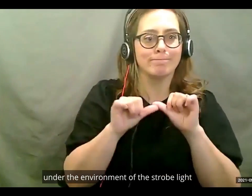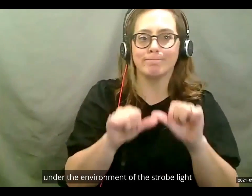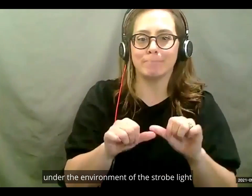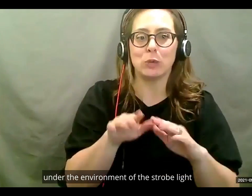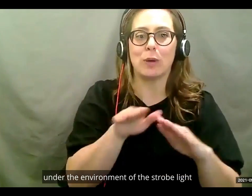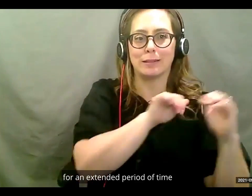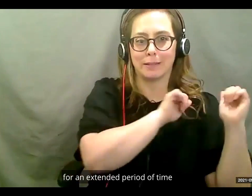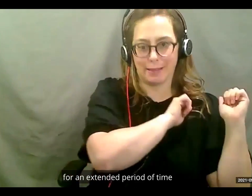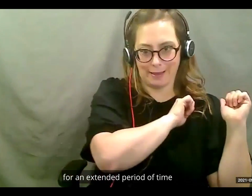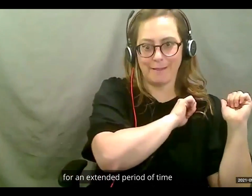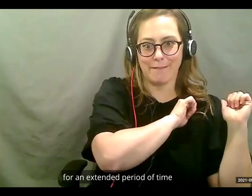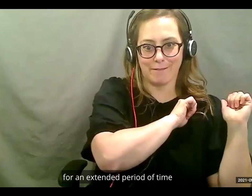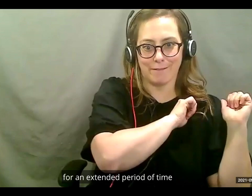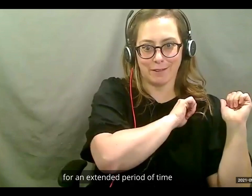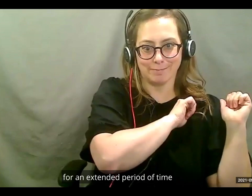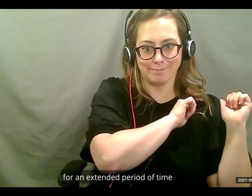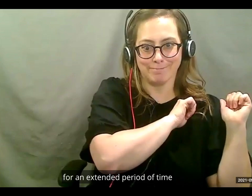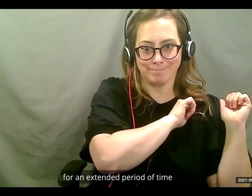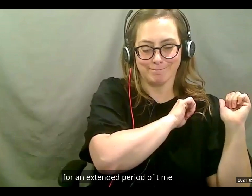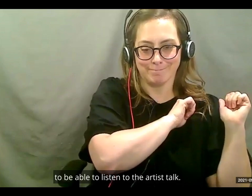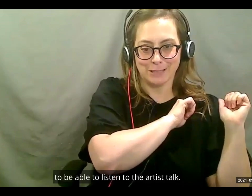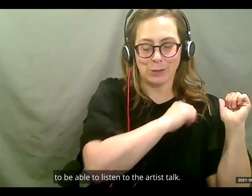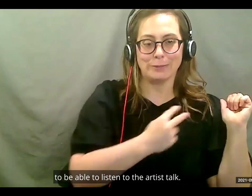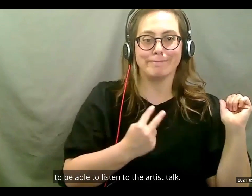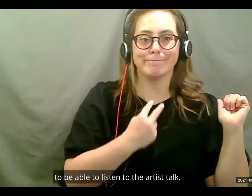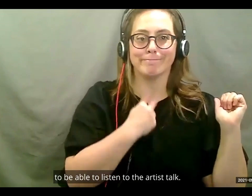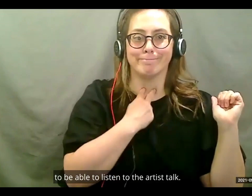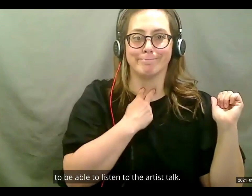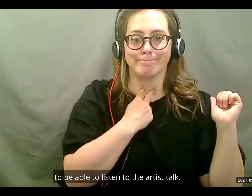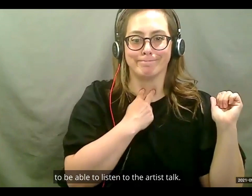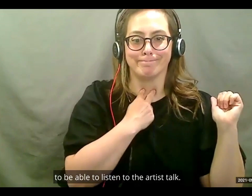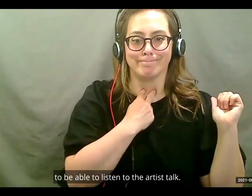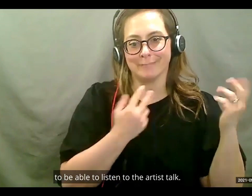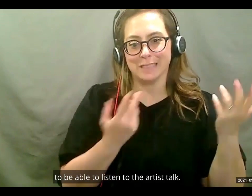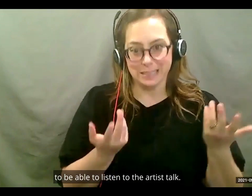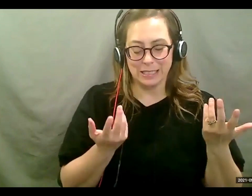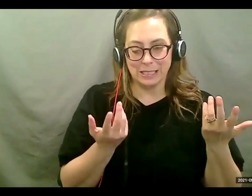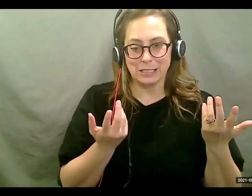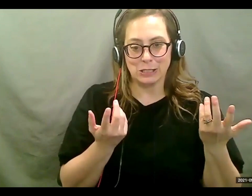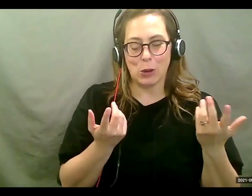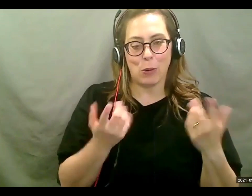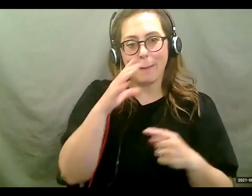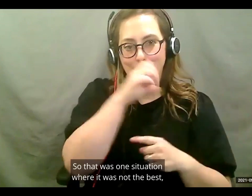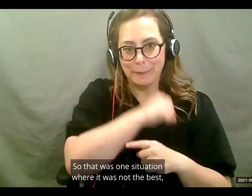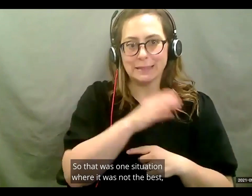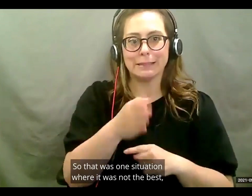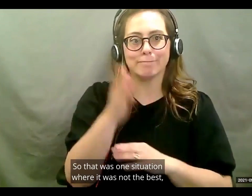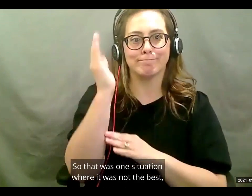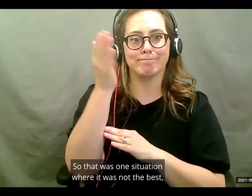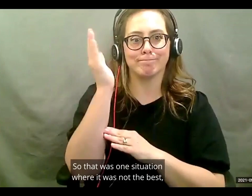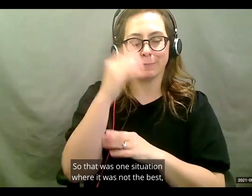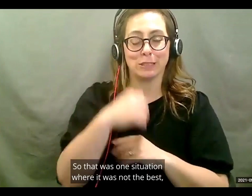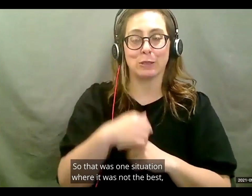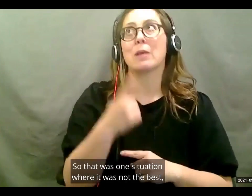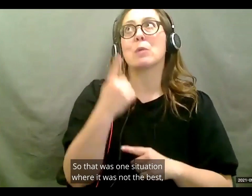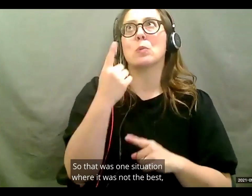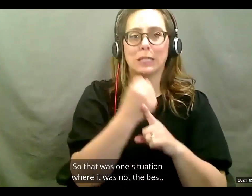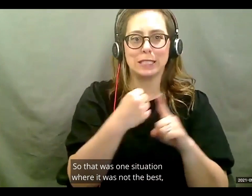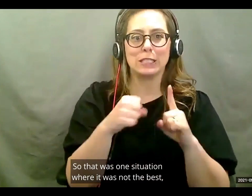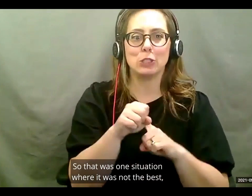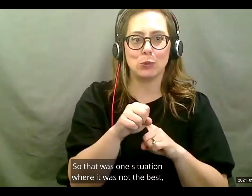light for an extended period of time to be able to listen to the artist talk. So that was one